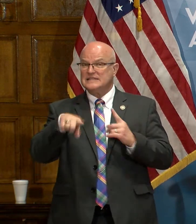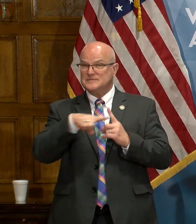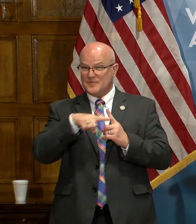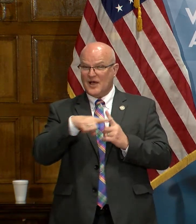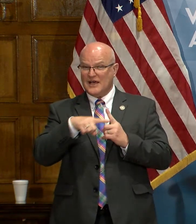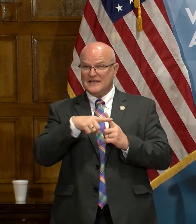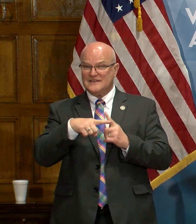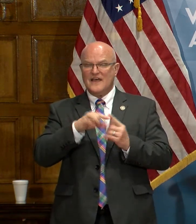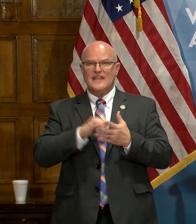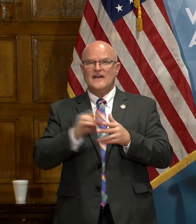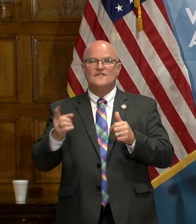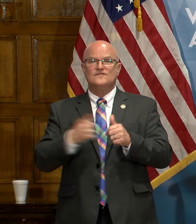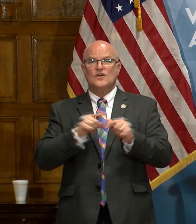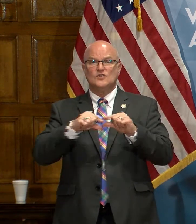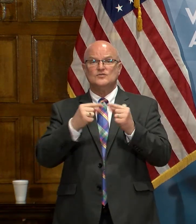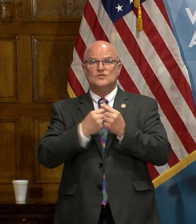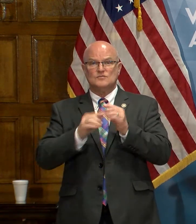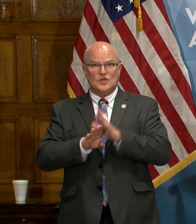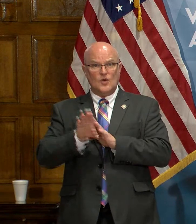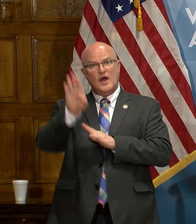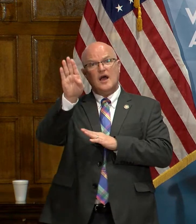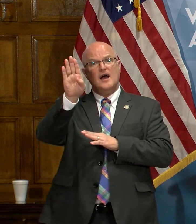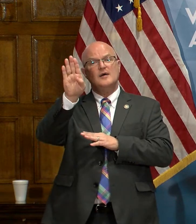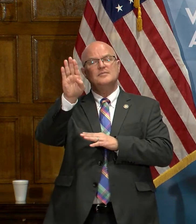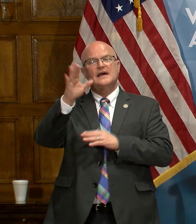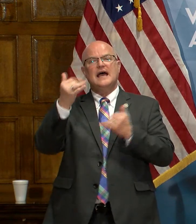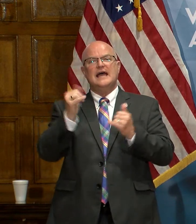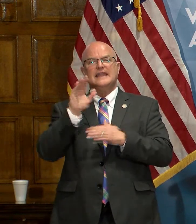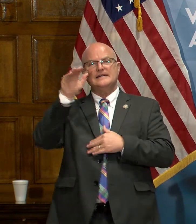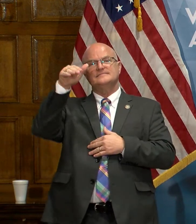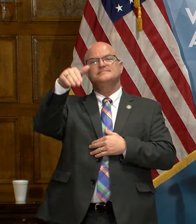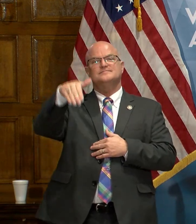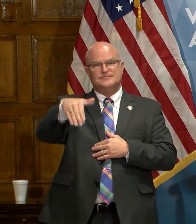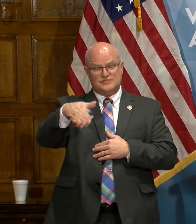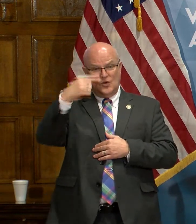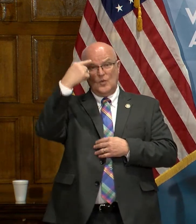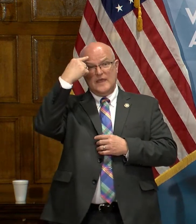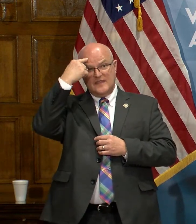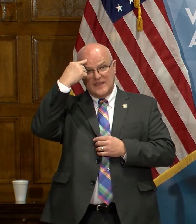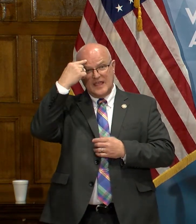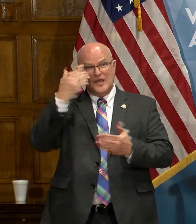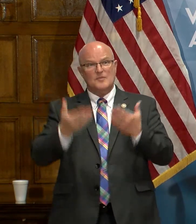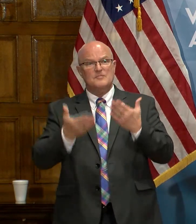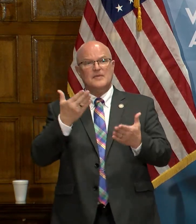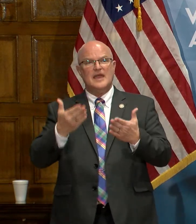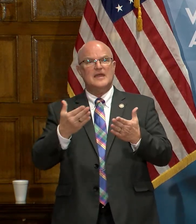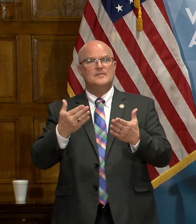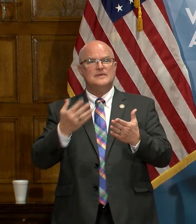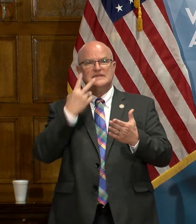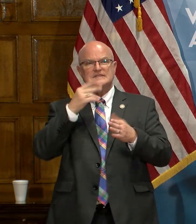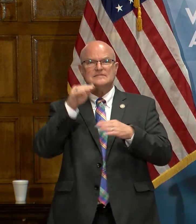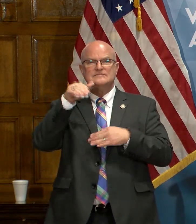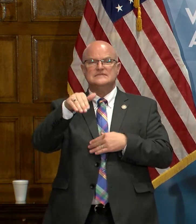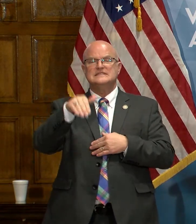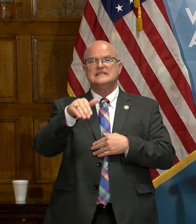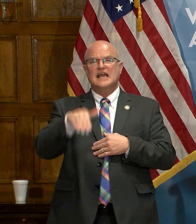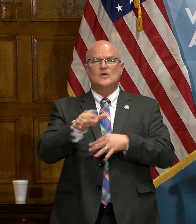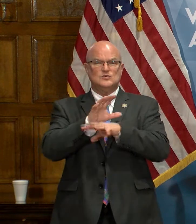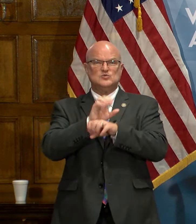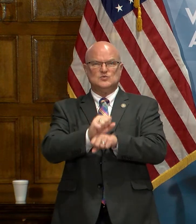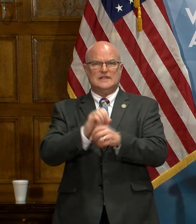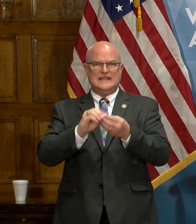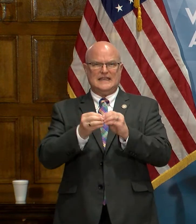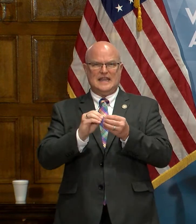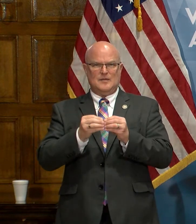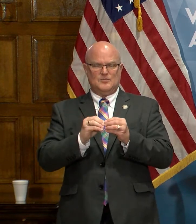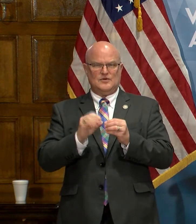positive sign. That was the first group to go up and is starting to trend downward. We believe that we may begin to be seeing some downward trend in the